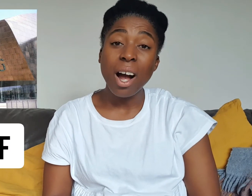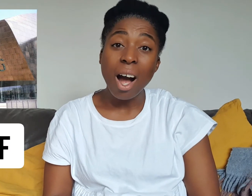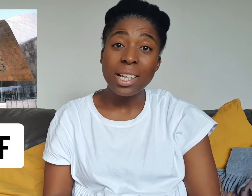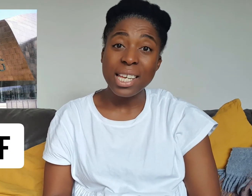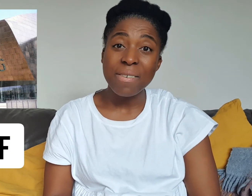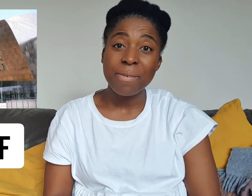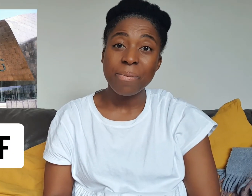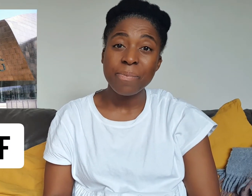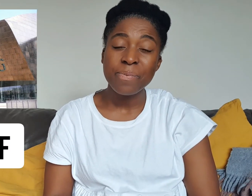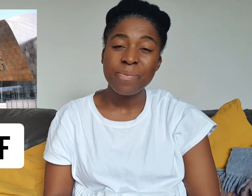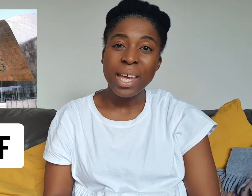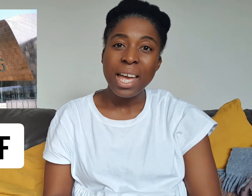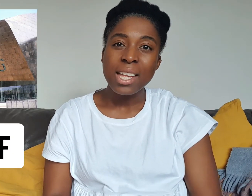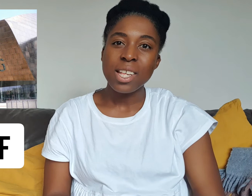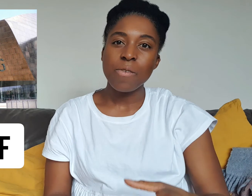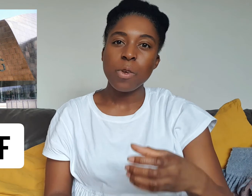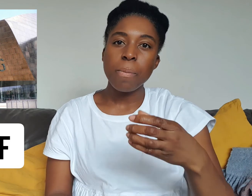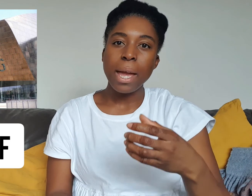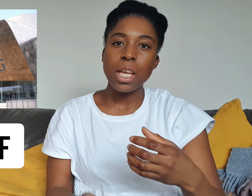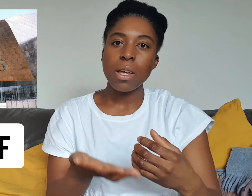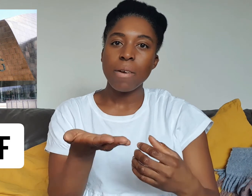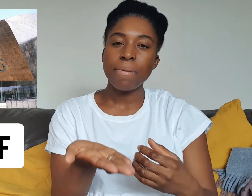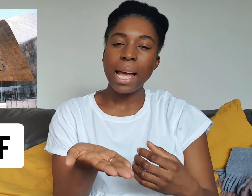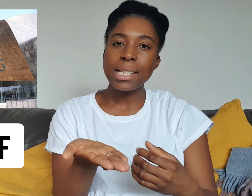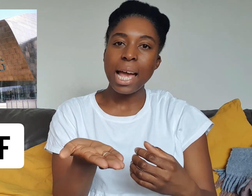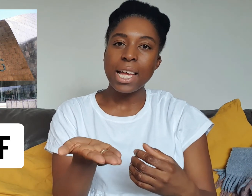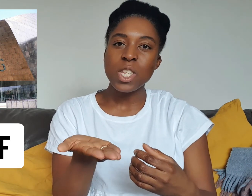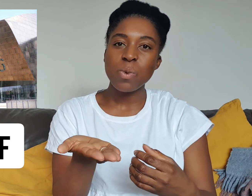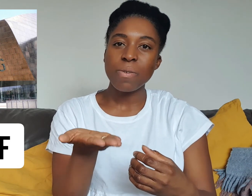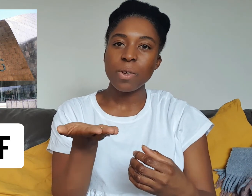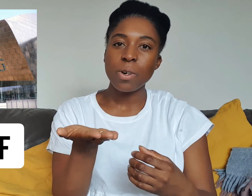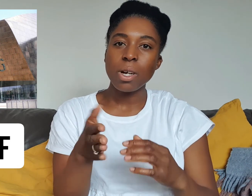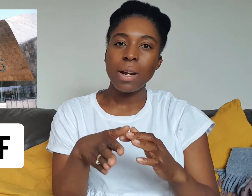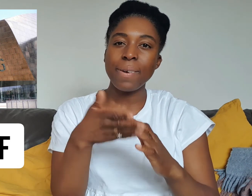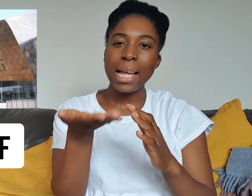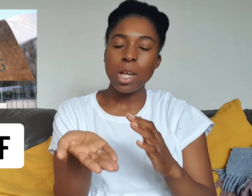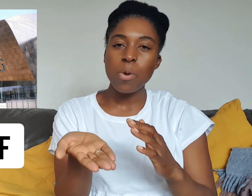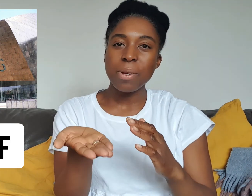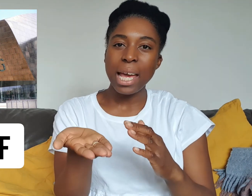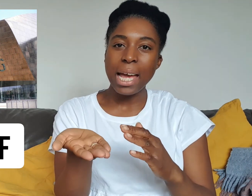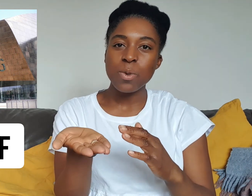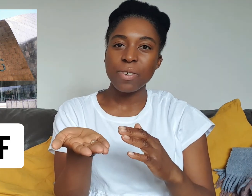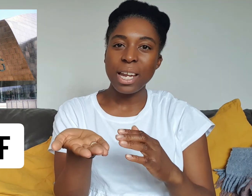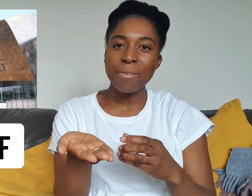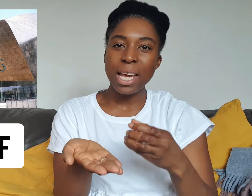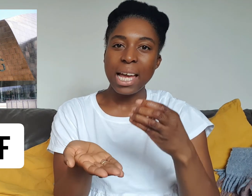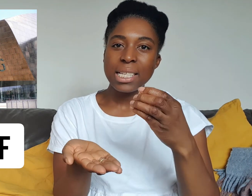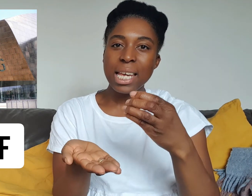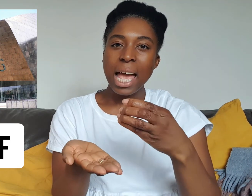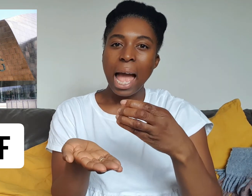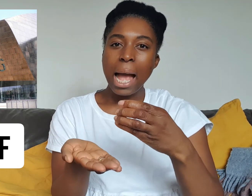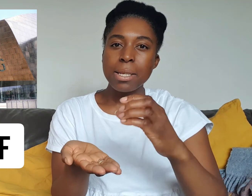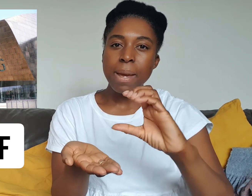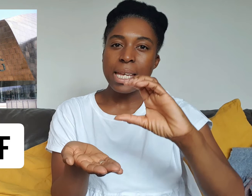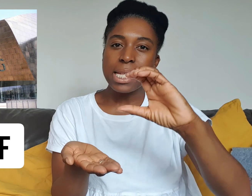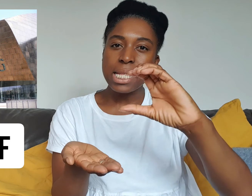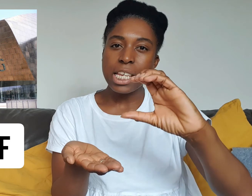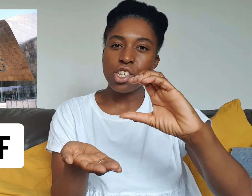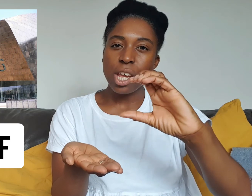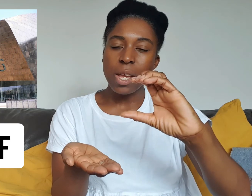Cardiff. So if you make a flat open hand with your left hand and make a C shape with